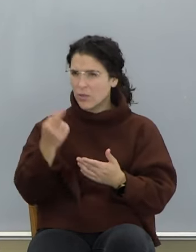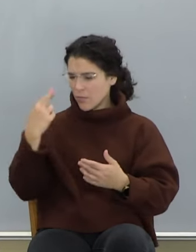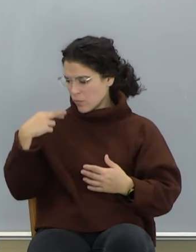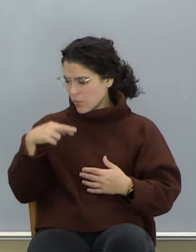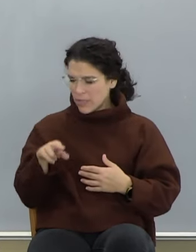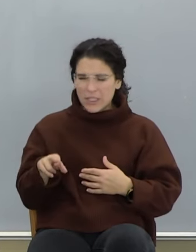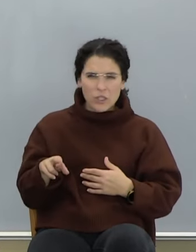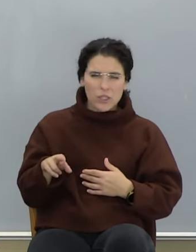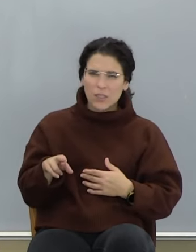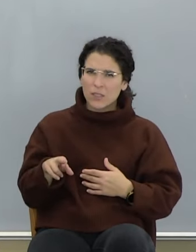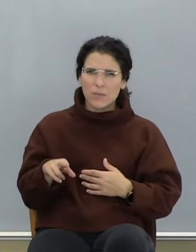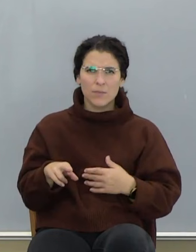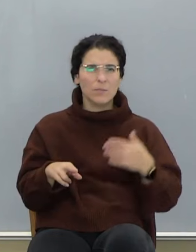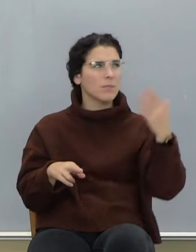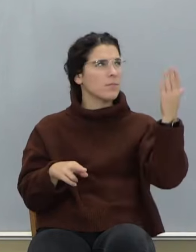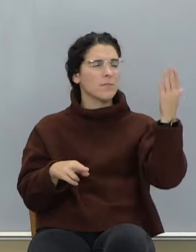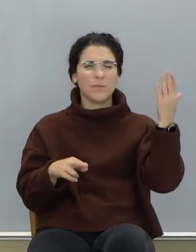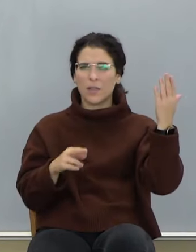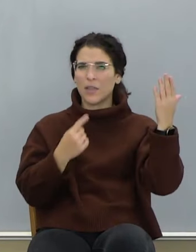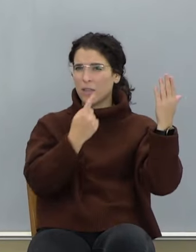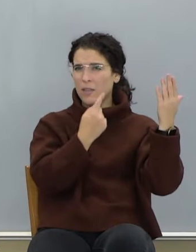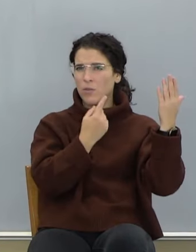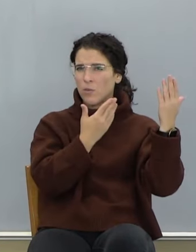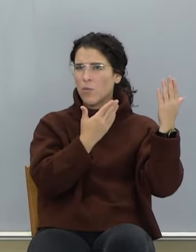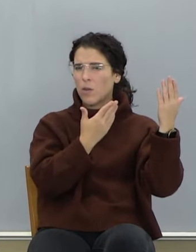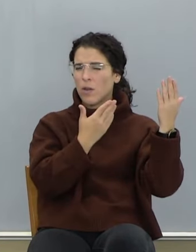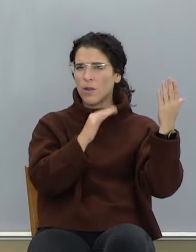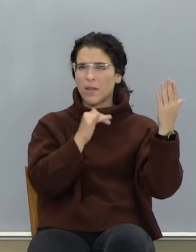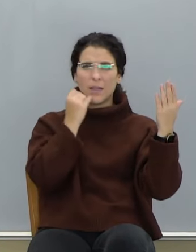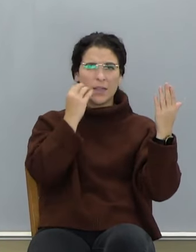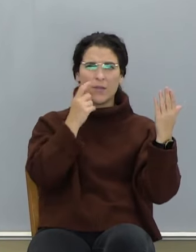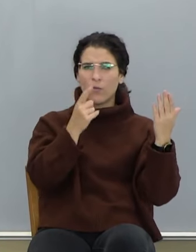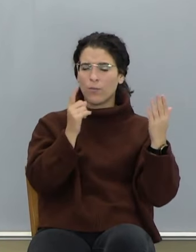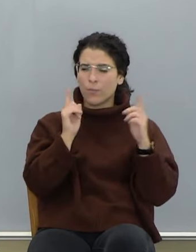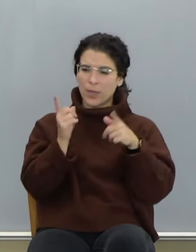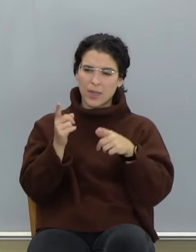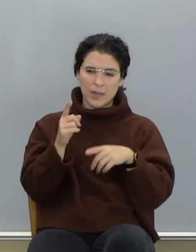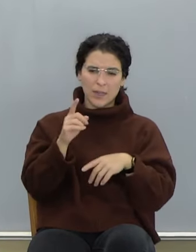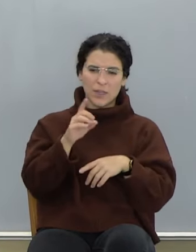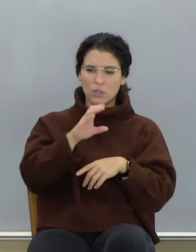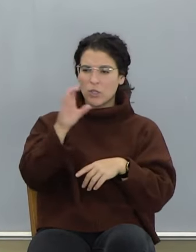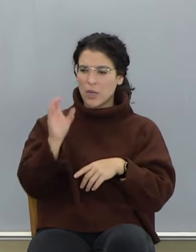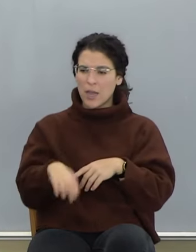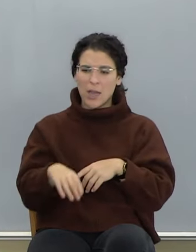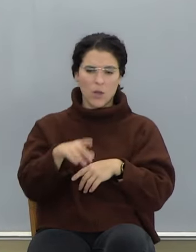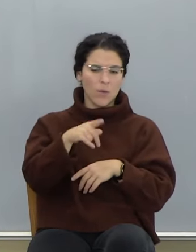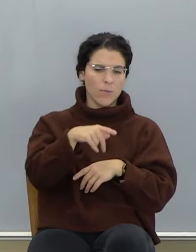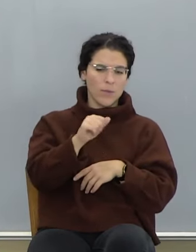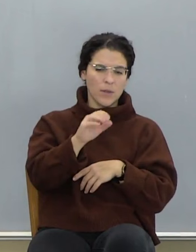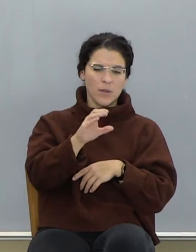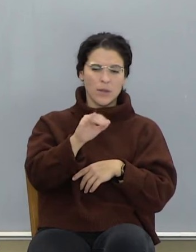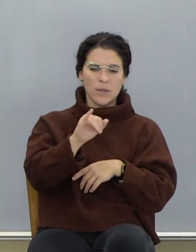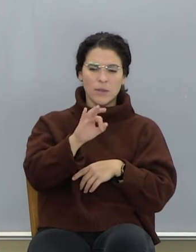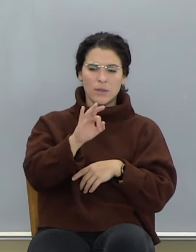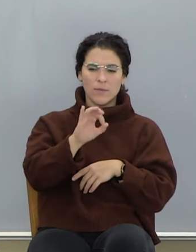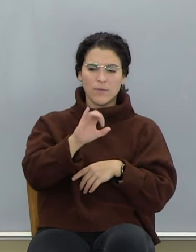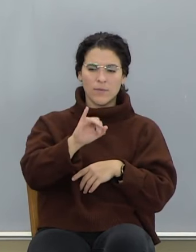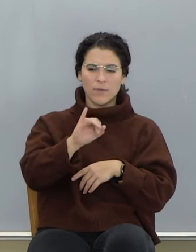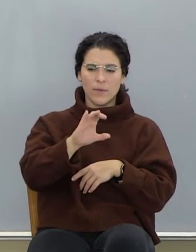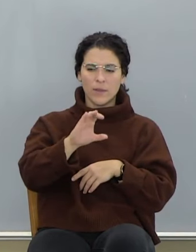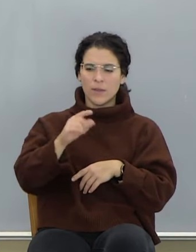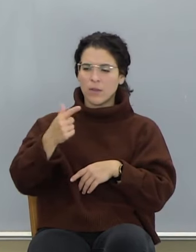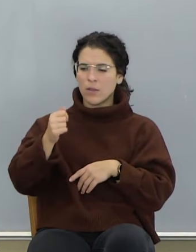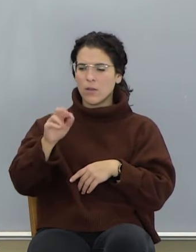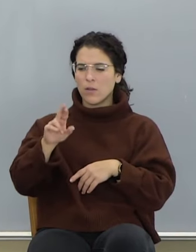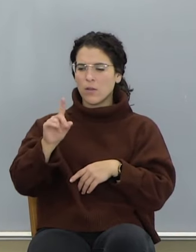religious. He's the one that if you've ever been downtown, you ever been to Pacific Garden Mission, I've told you, I don't want to